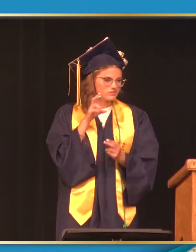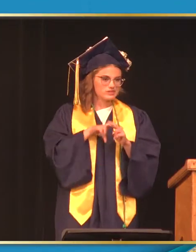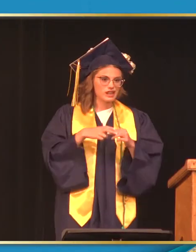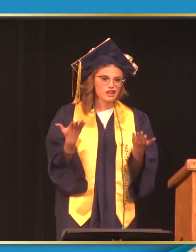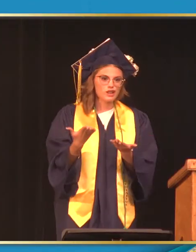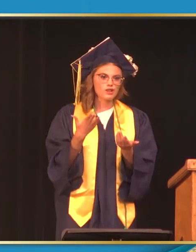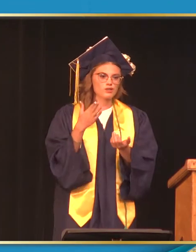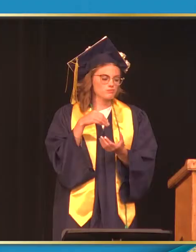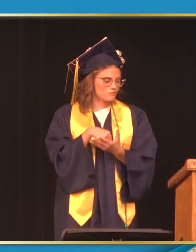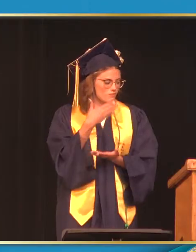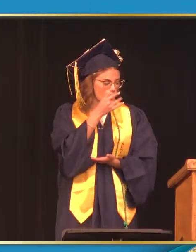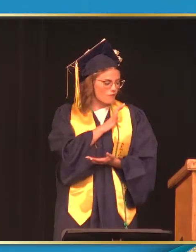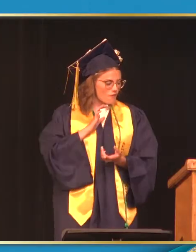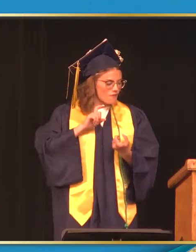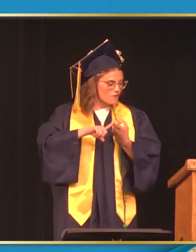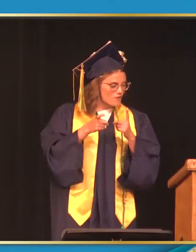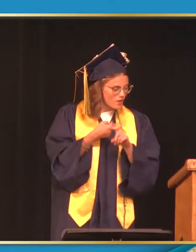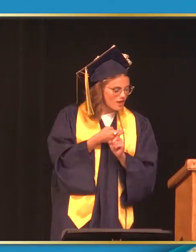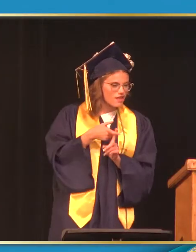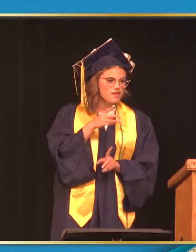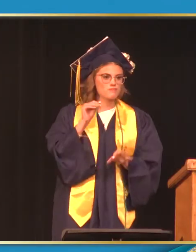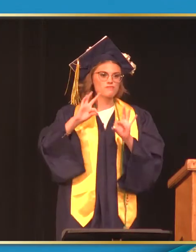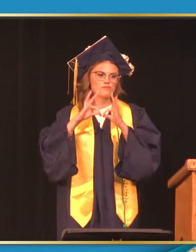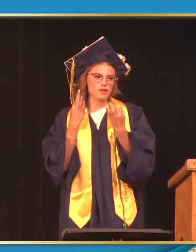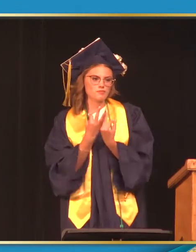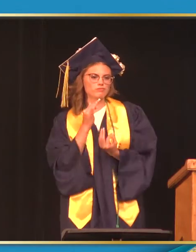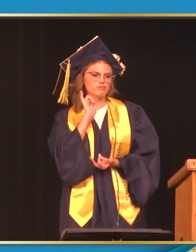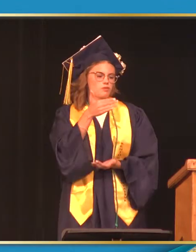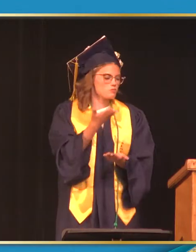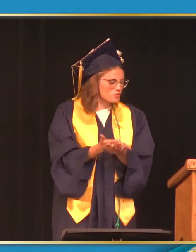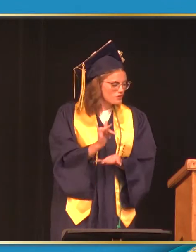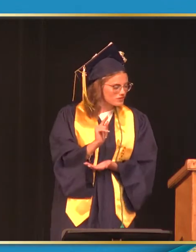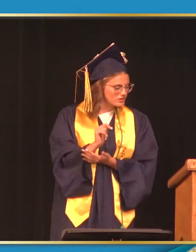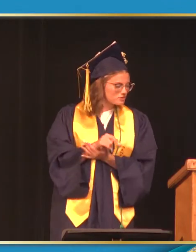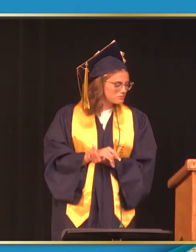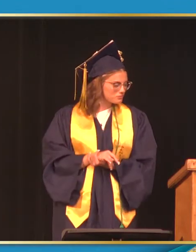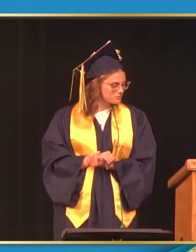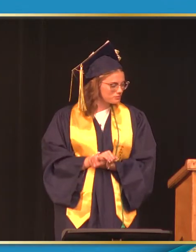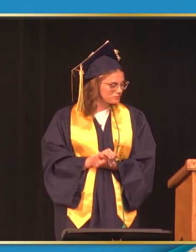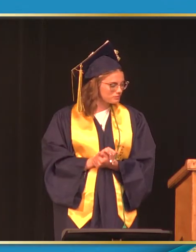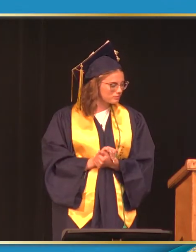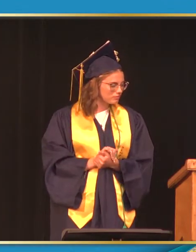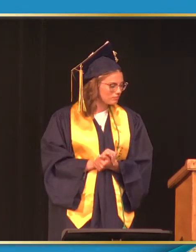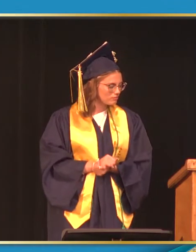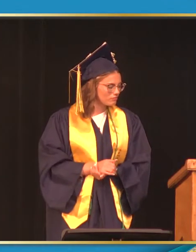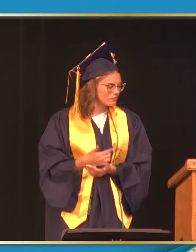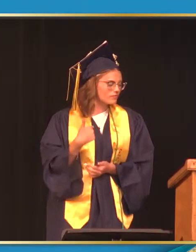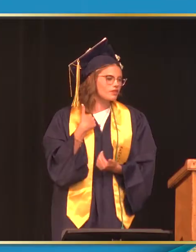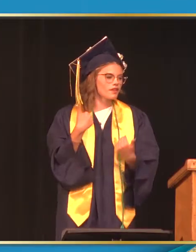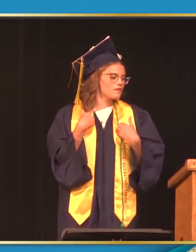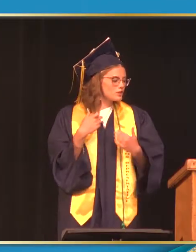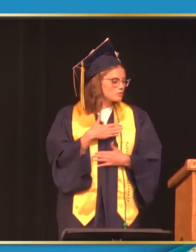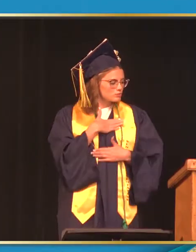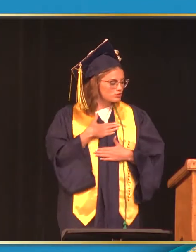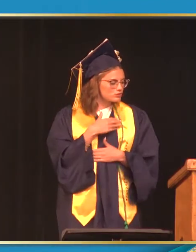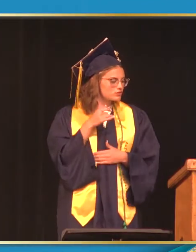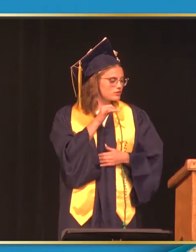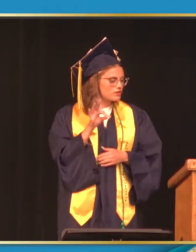it. And now tonight, we're sitting here in front of our friends and our family, and that proves we did it.